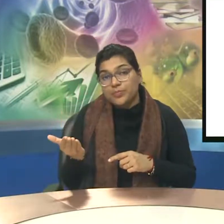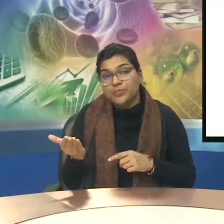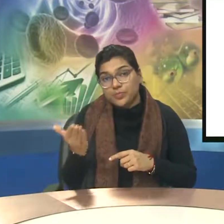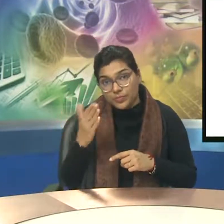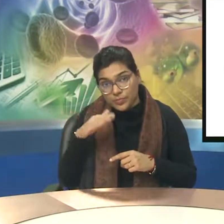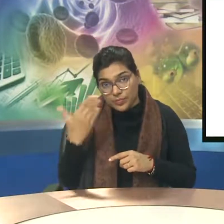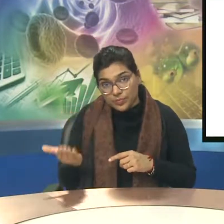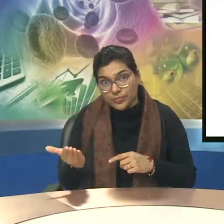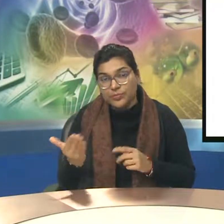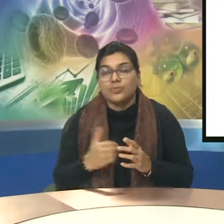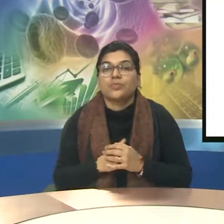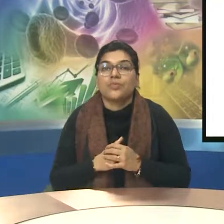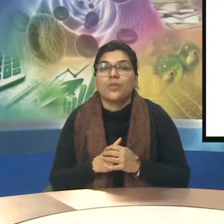And then the last,